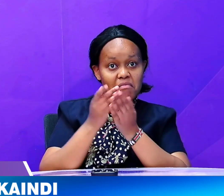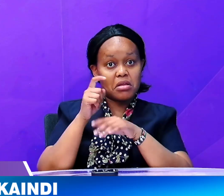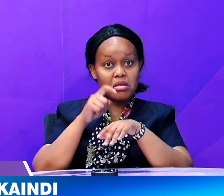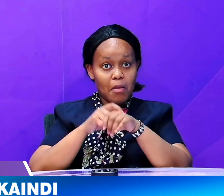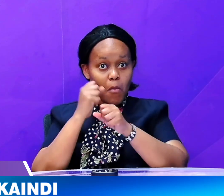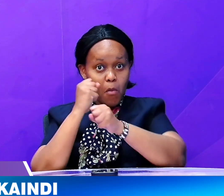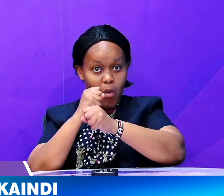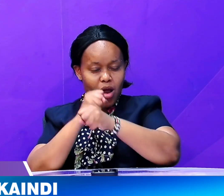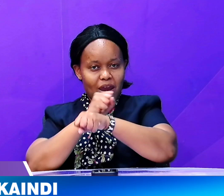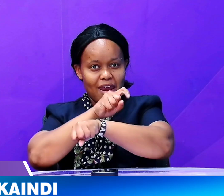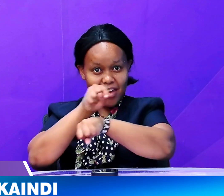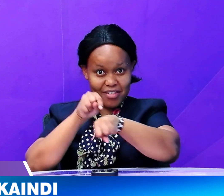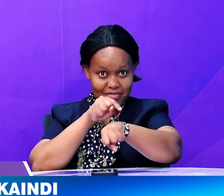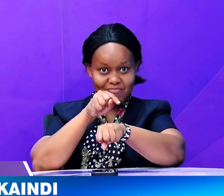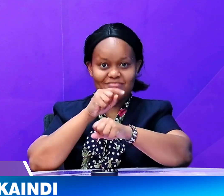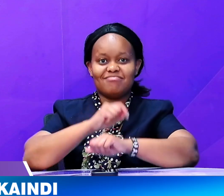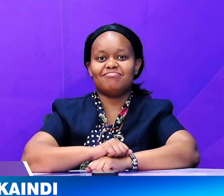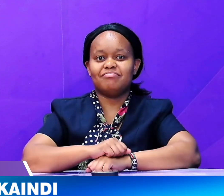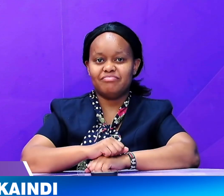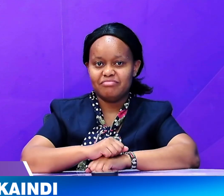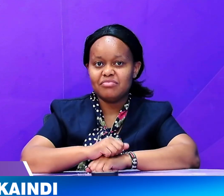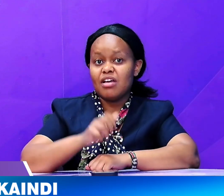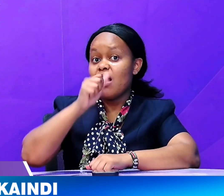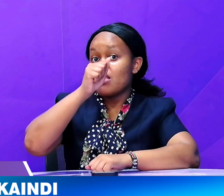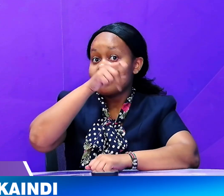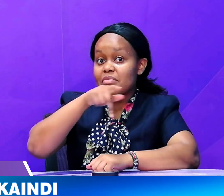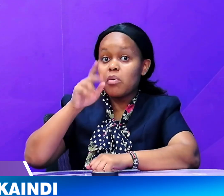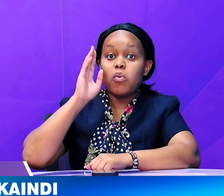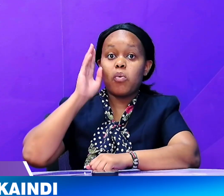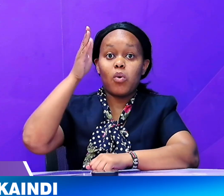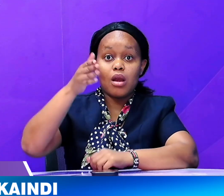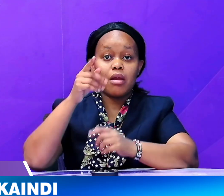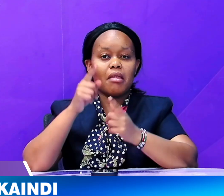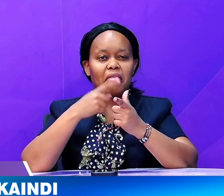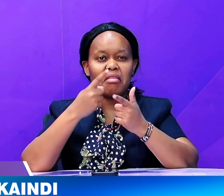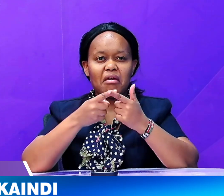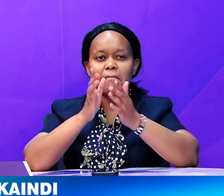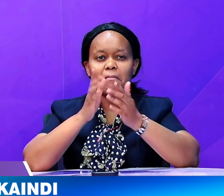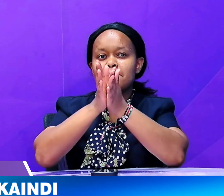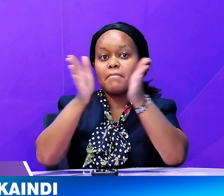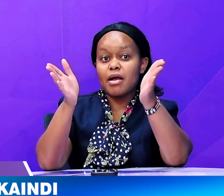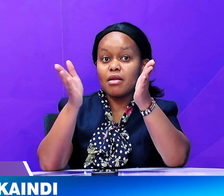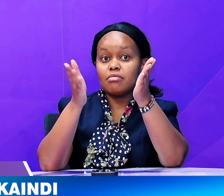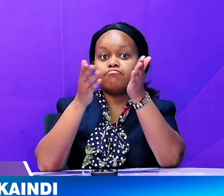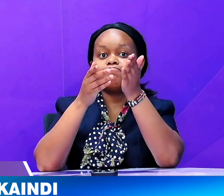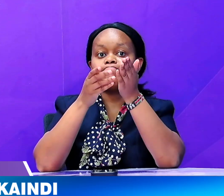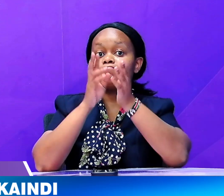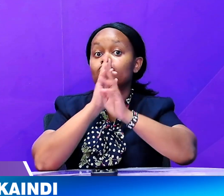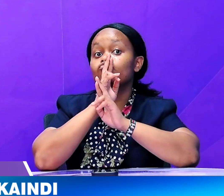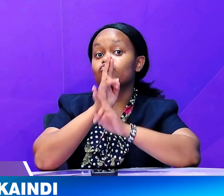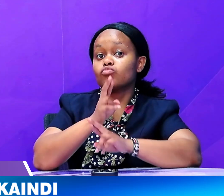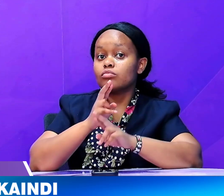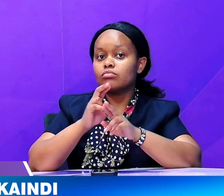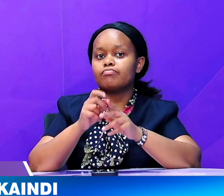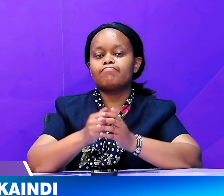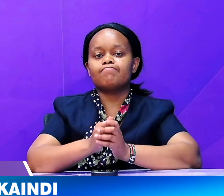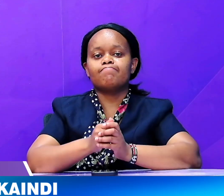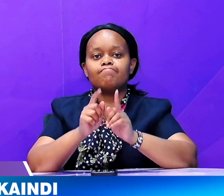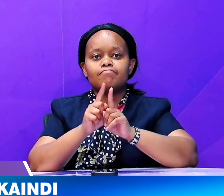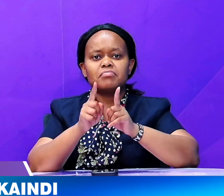location of civil servants during working hours. The app will monitor the public servants' reports to